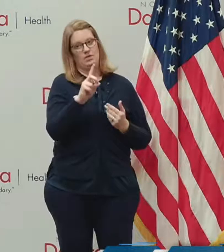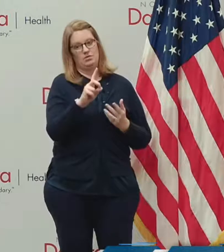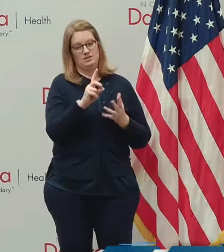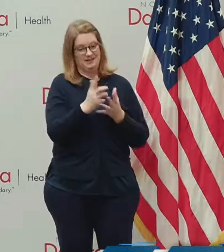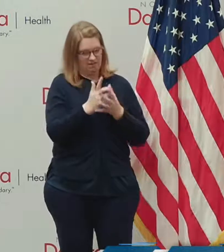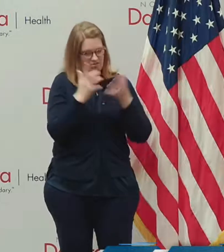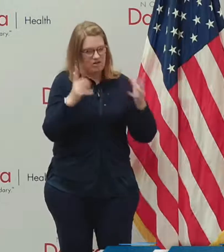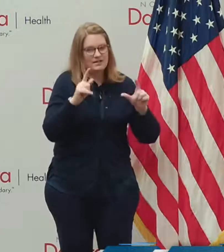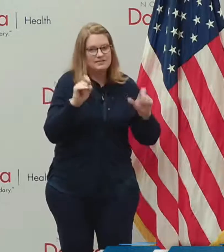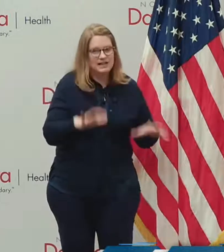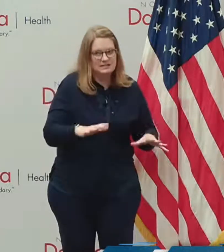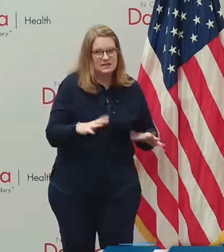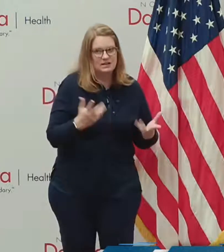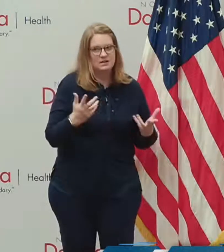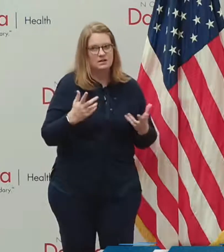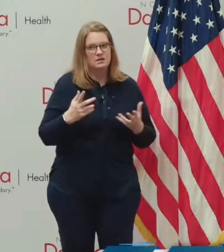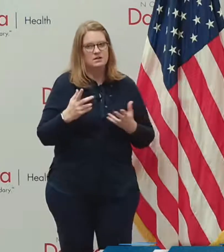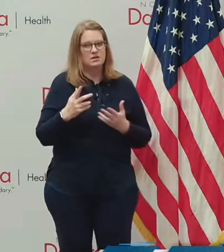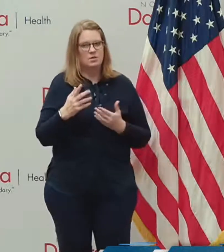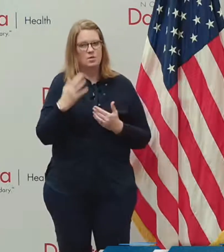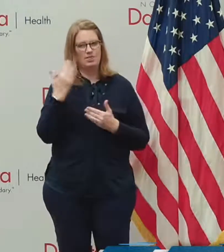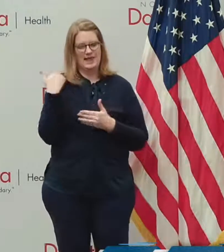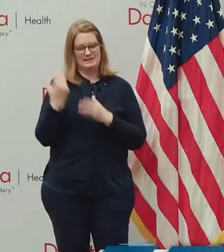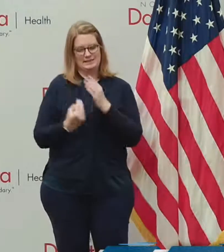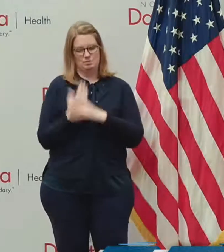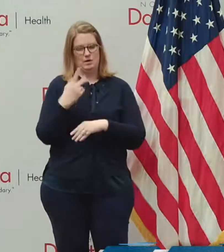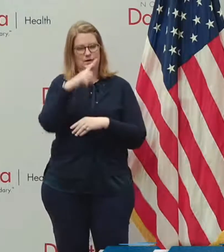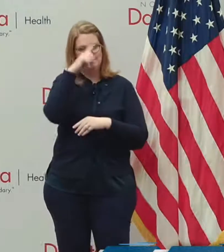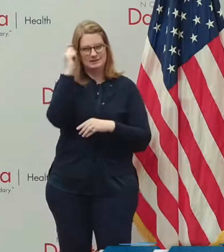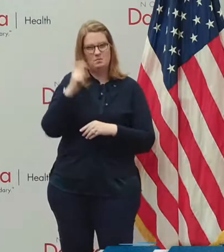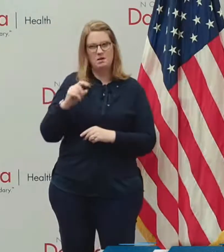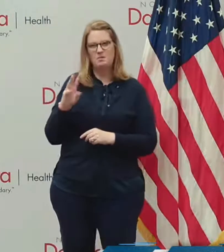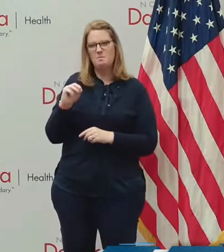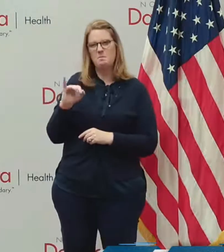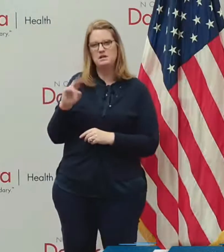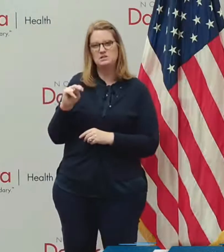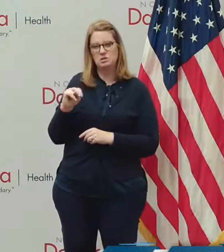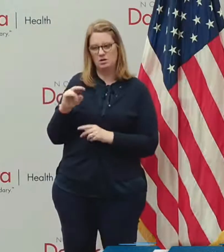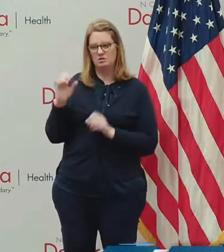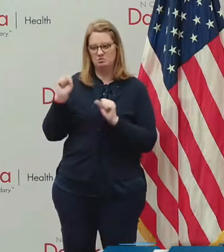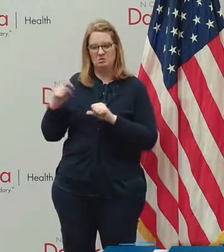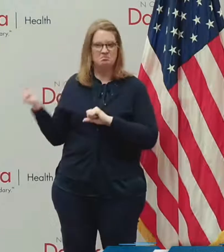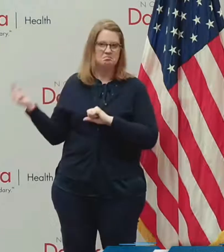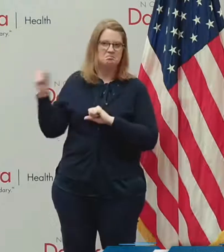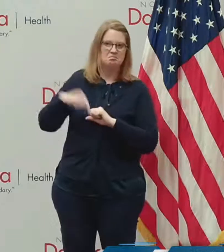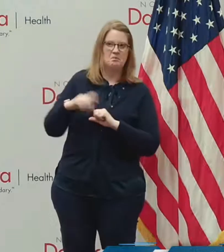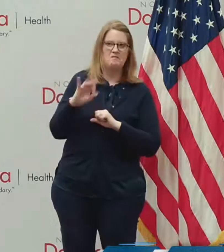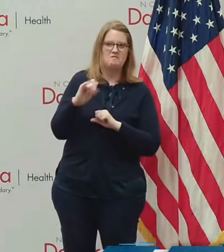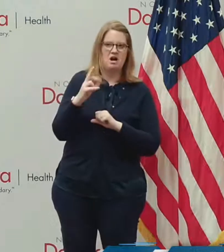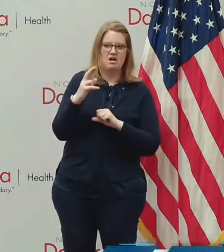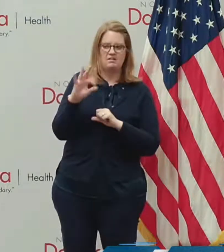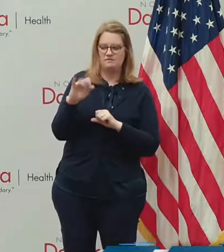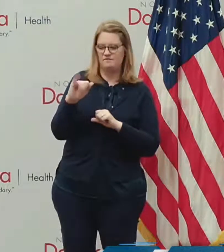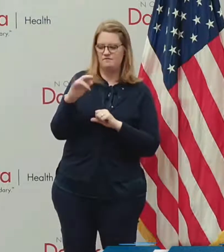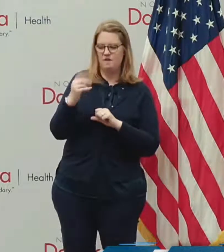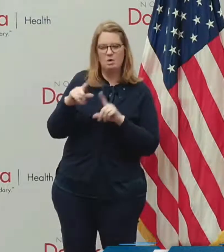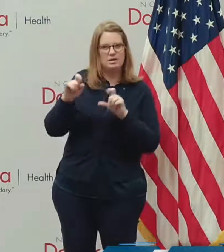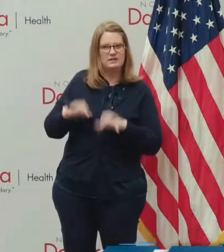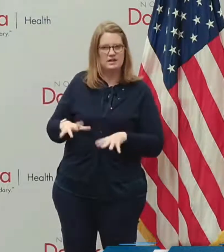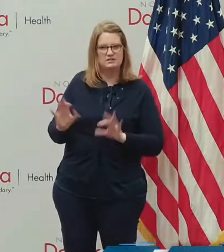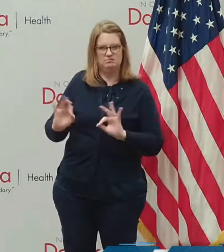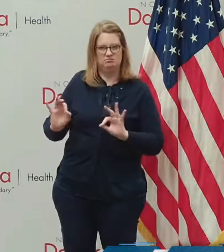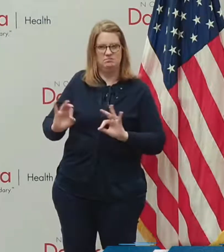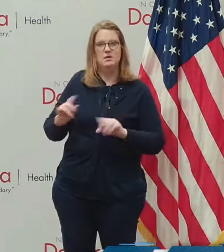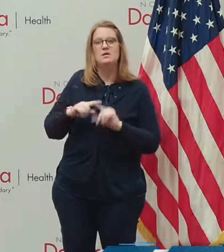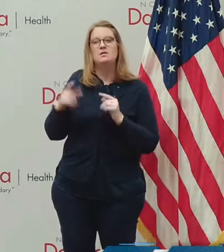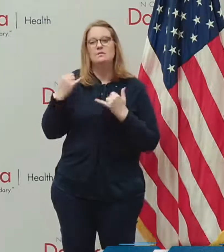testing for Minnesota's last spring and summer. They're opening this Moorhead testing site to North Dakotans through December 30th or until they